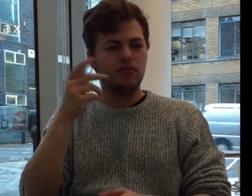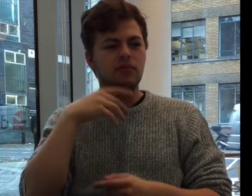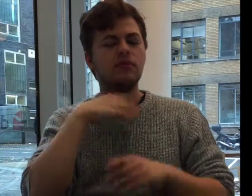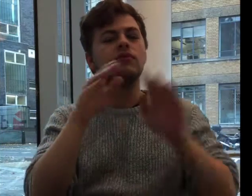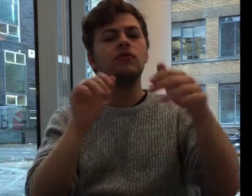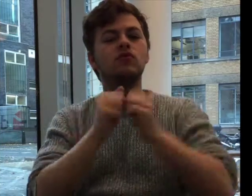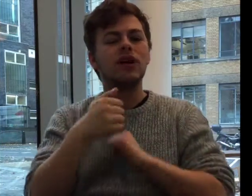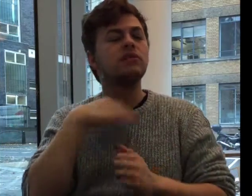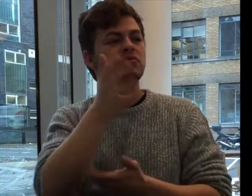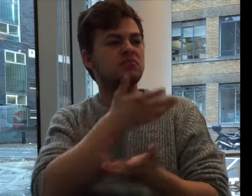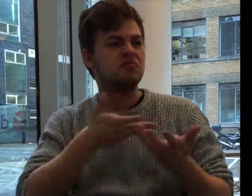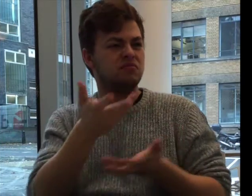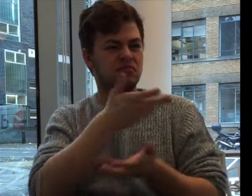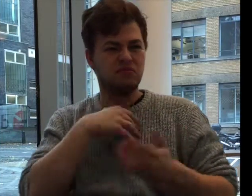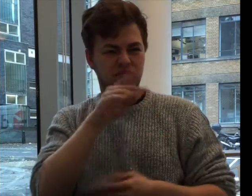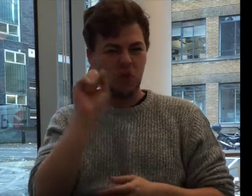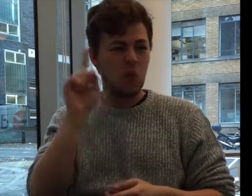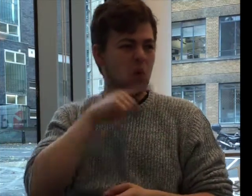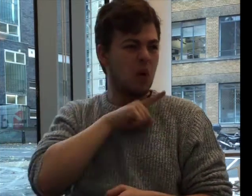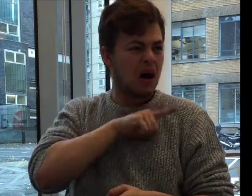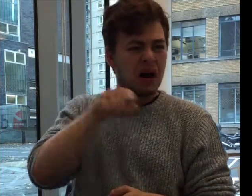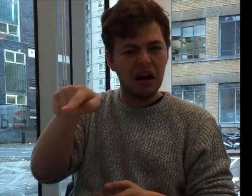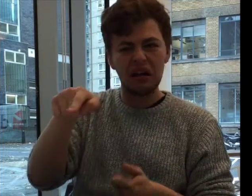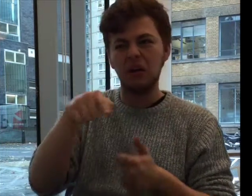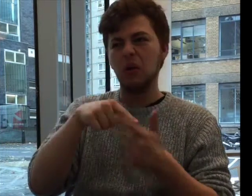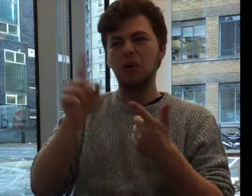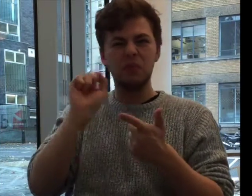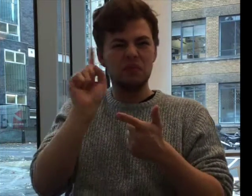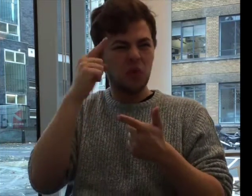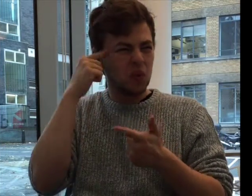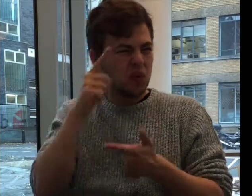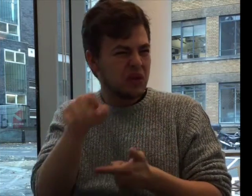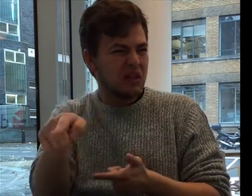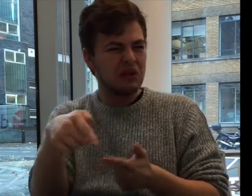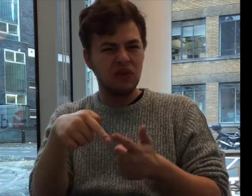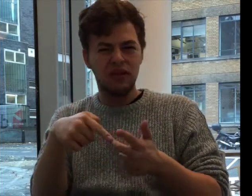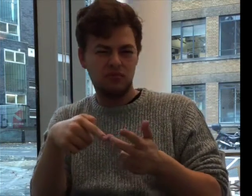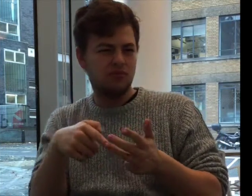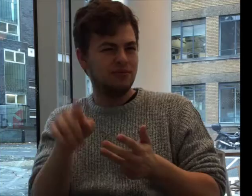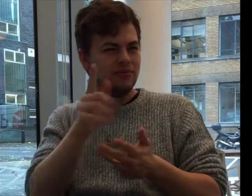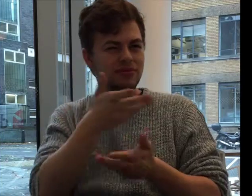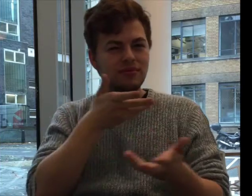It really made me think and provoked an in-depth discussion with friends about the themes.